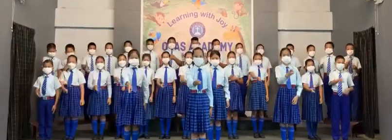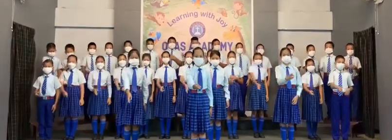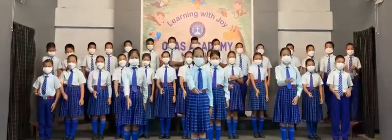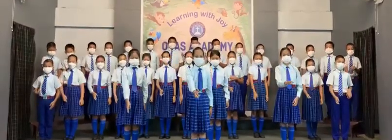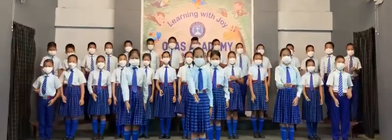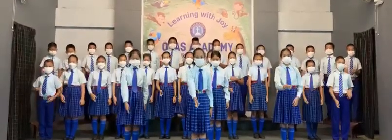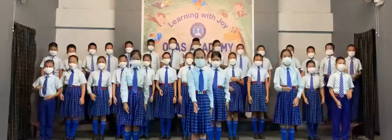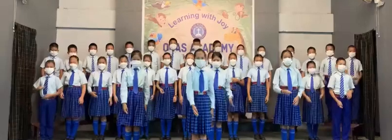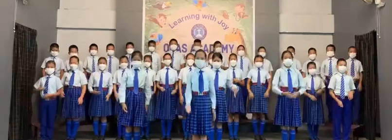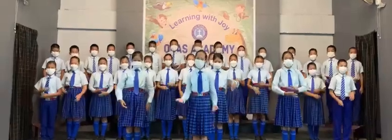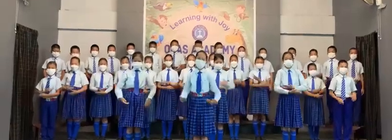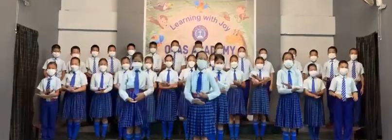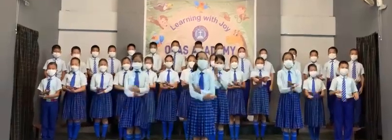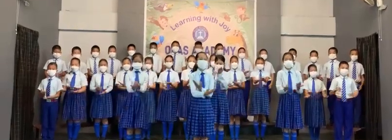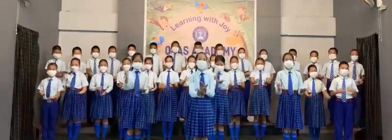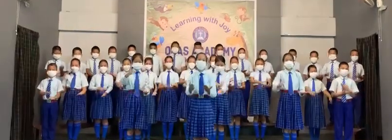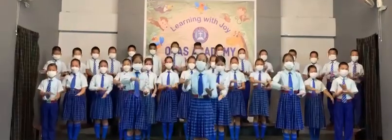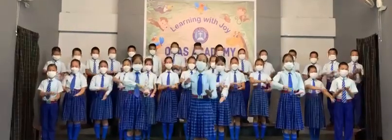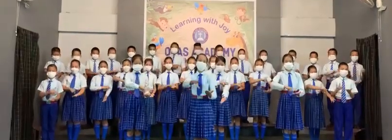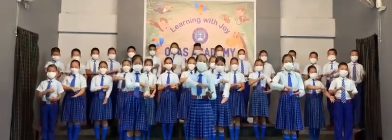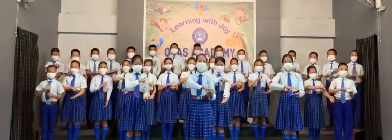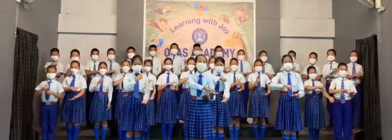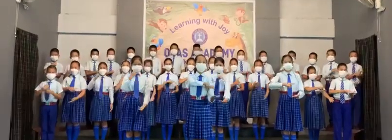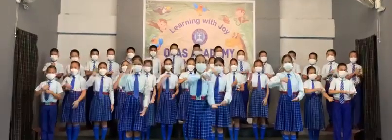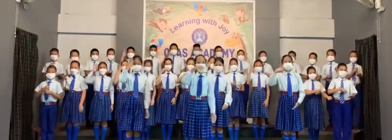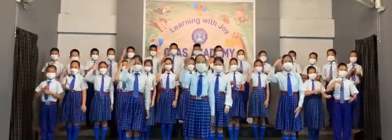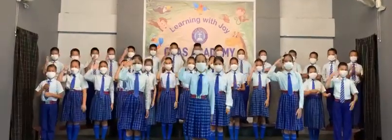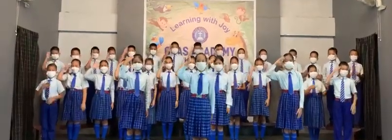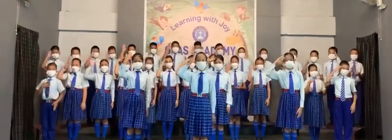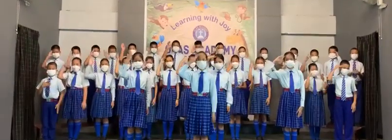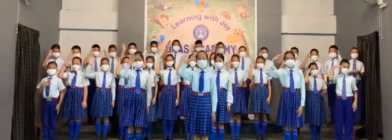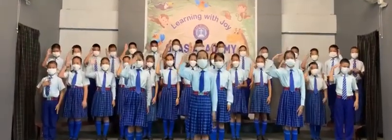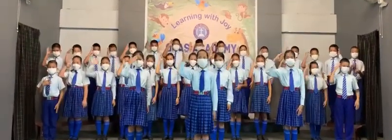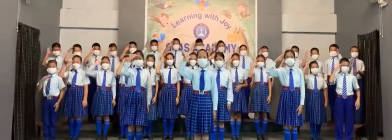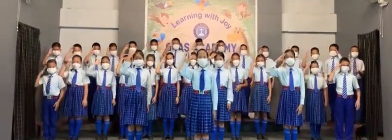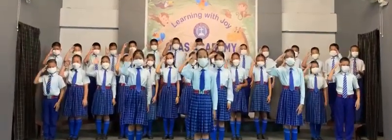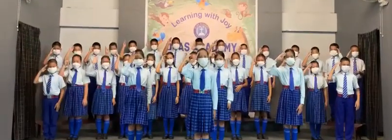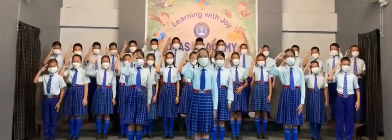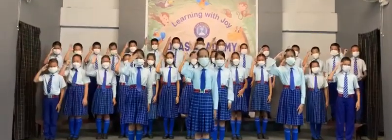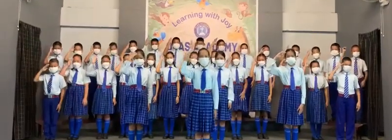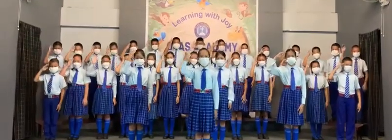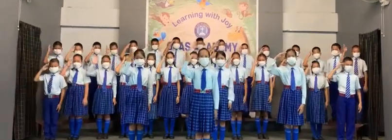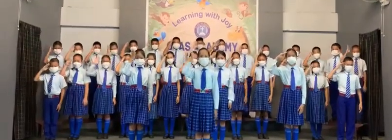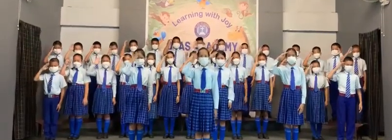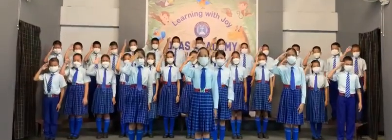real What took you so long to let me know